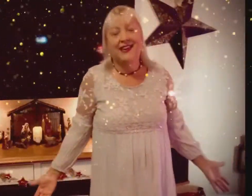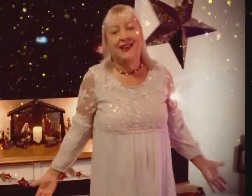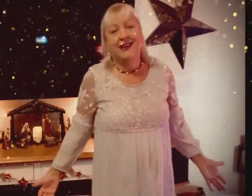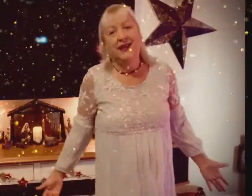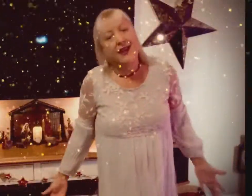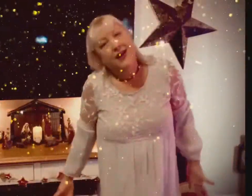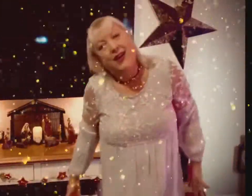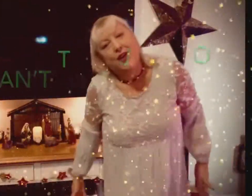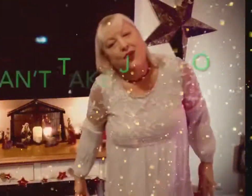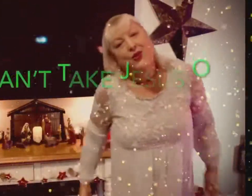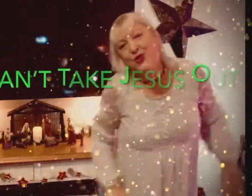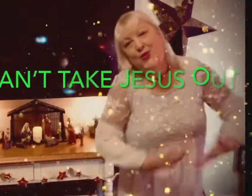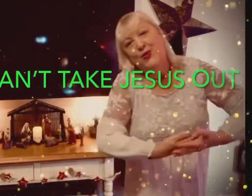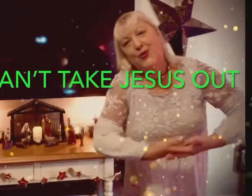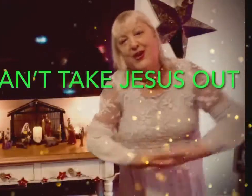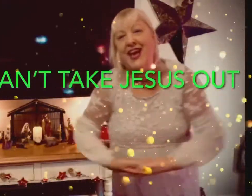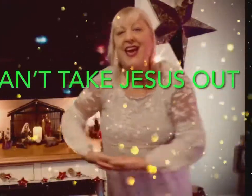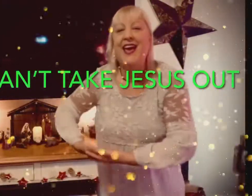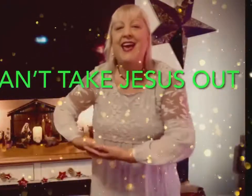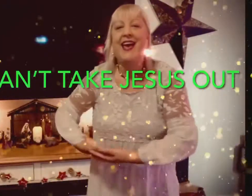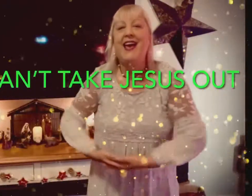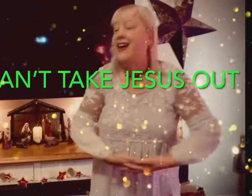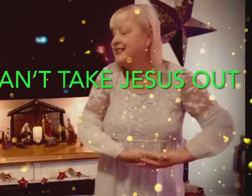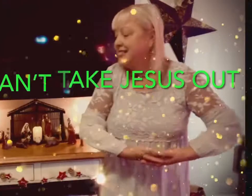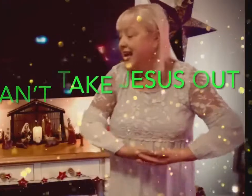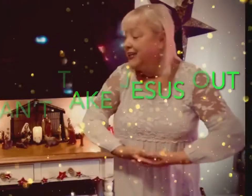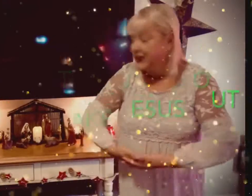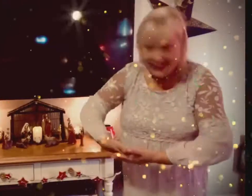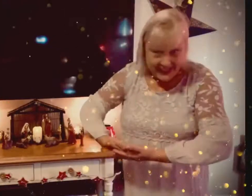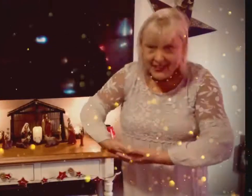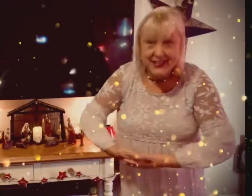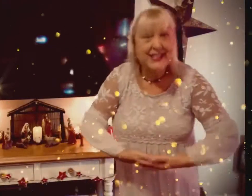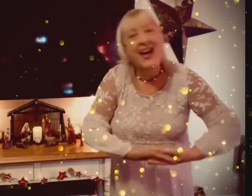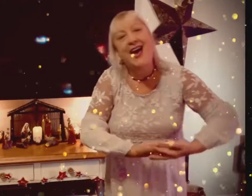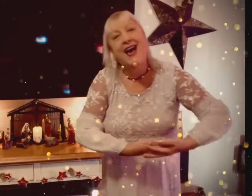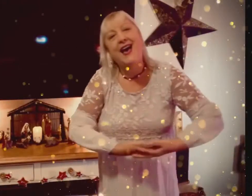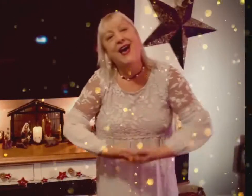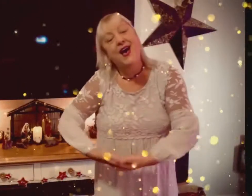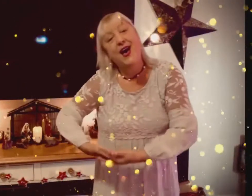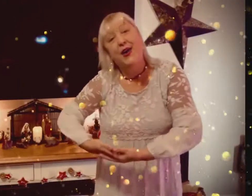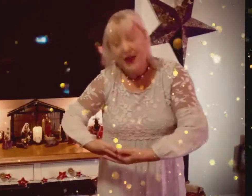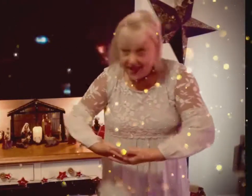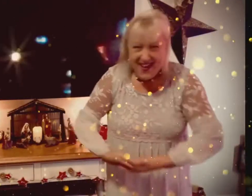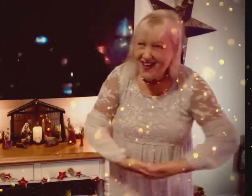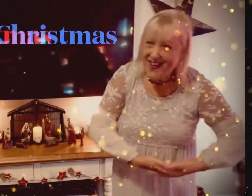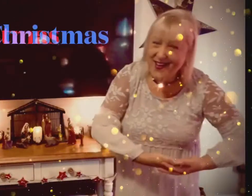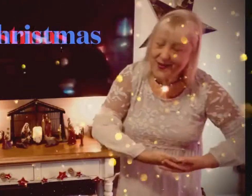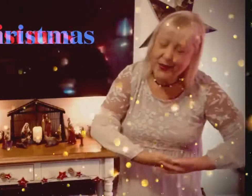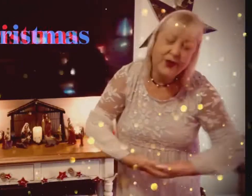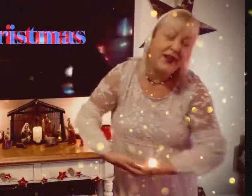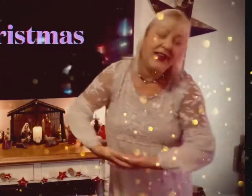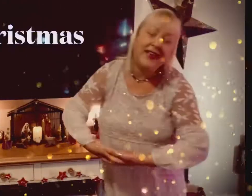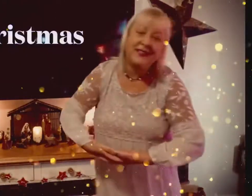You can't take Jesus out of Christmas,